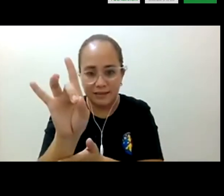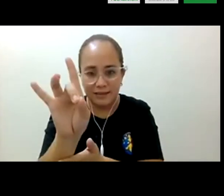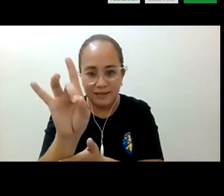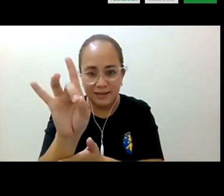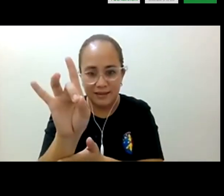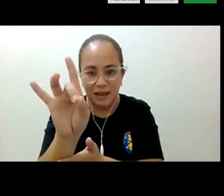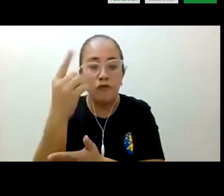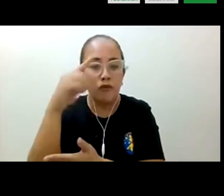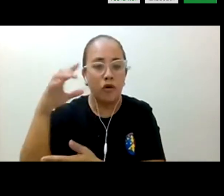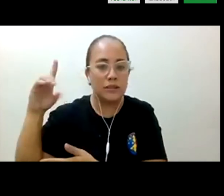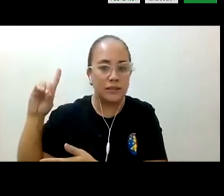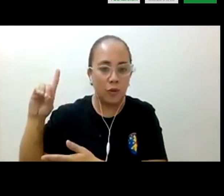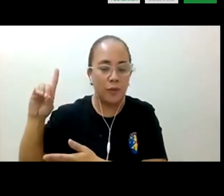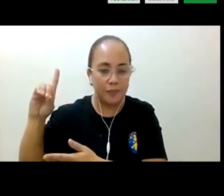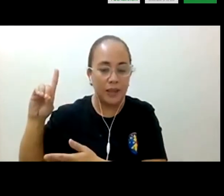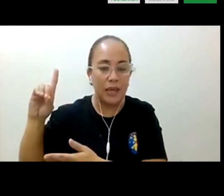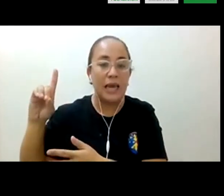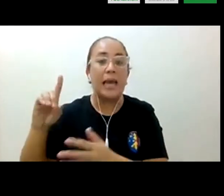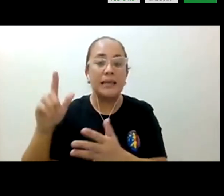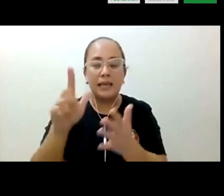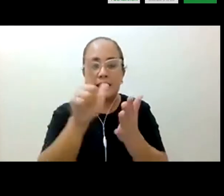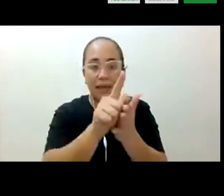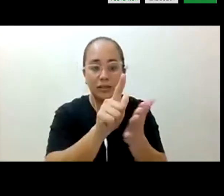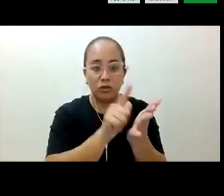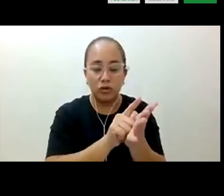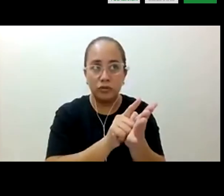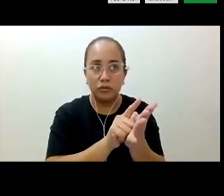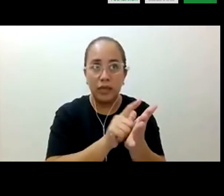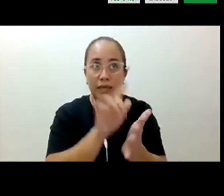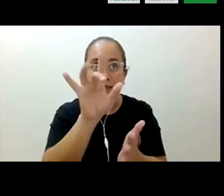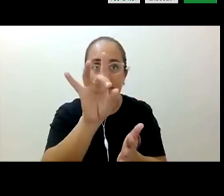for dominant hand, and then lesson 7 and 8 for